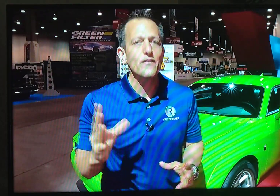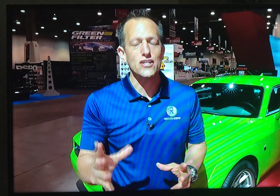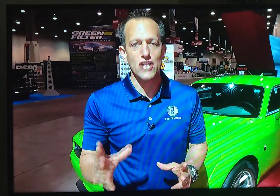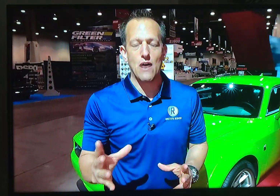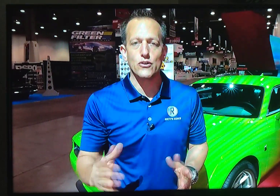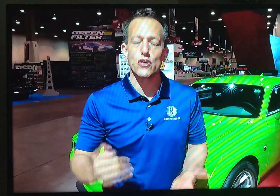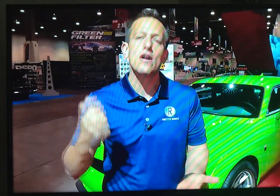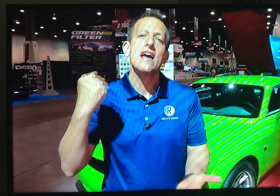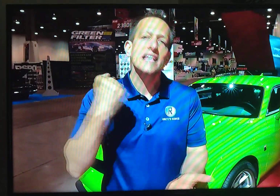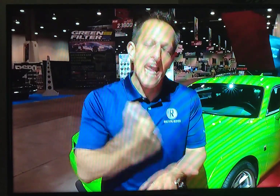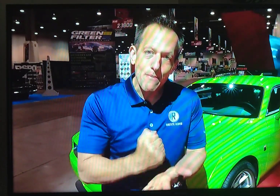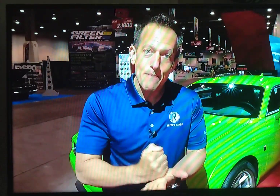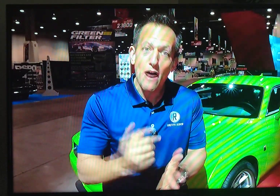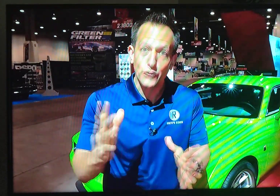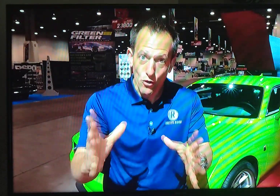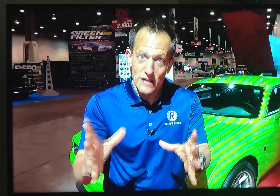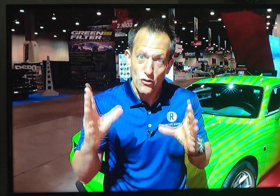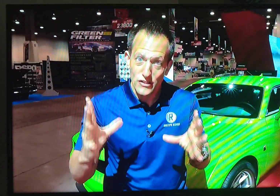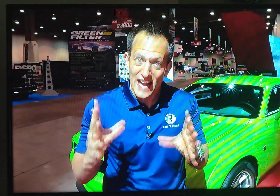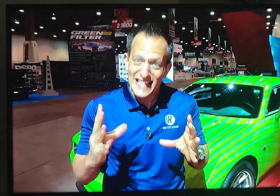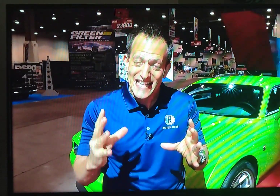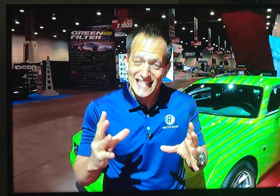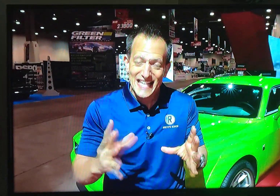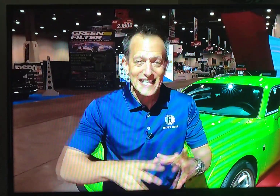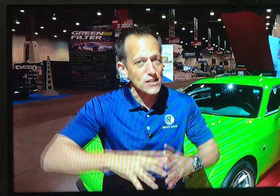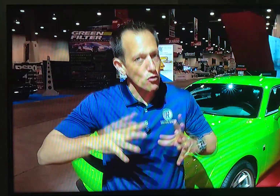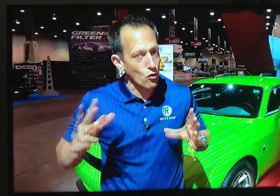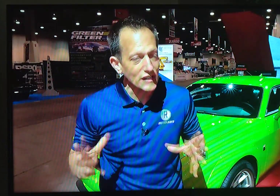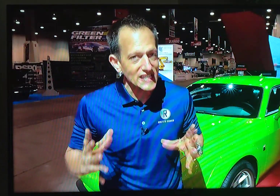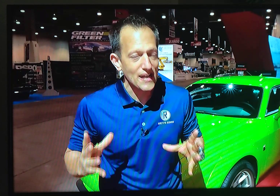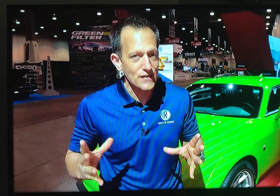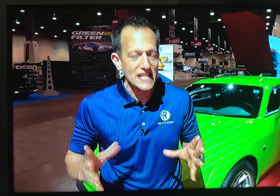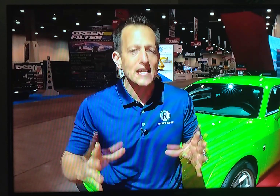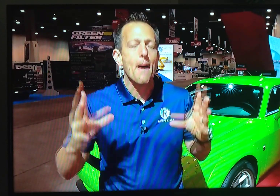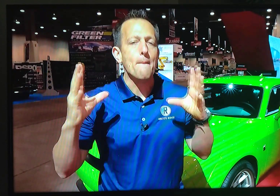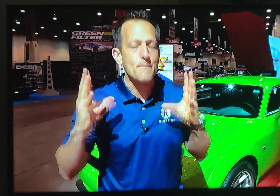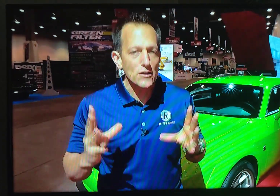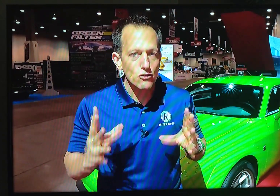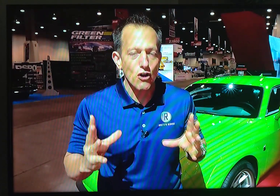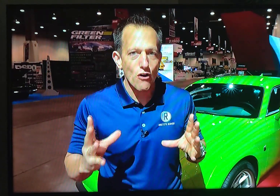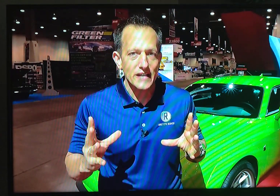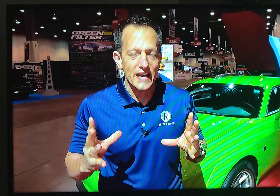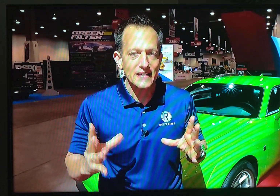help me out See like that He did like the paper rock thing